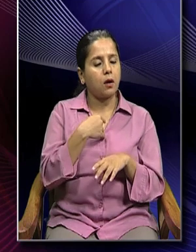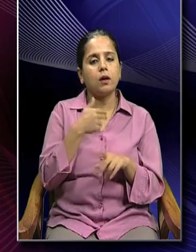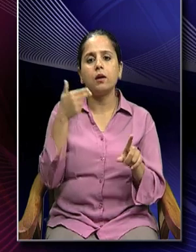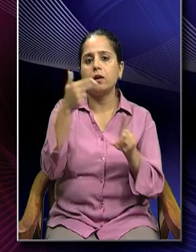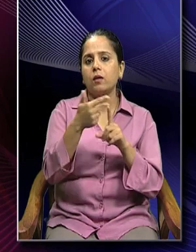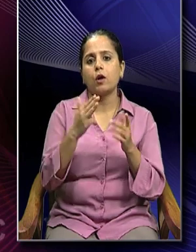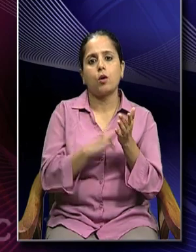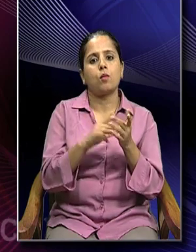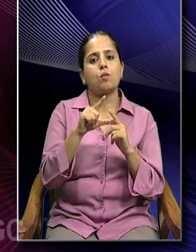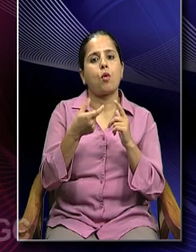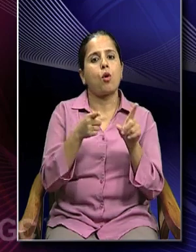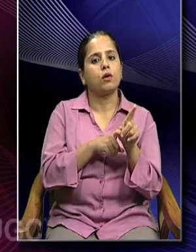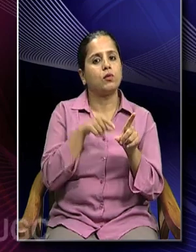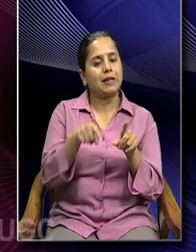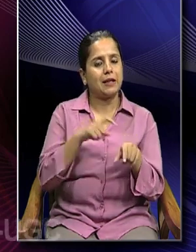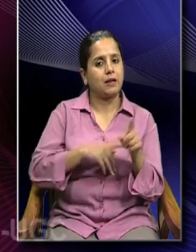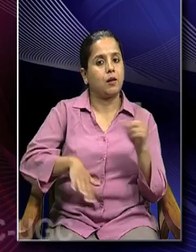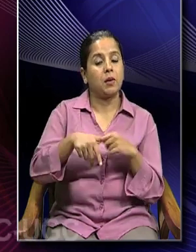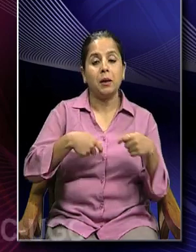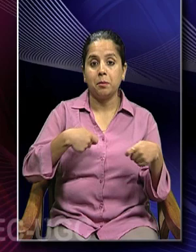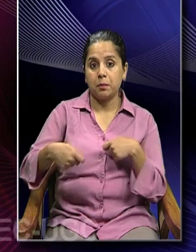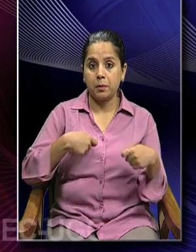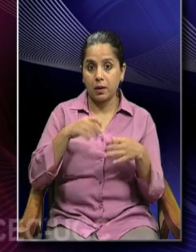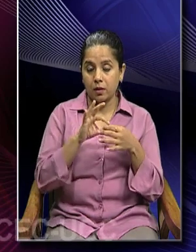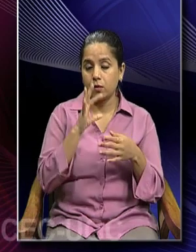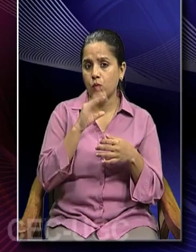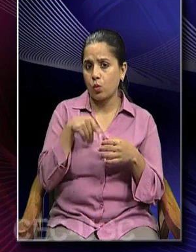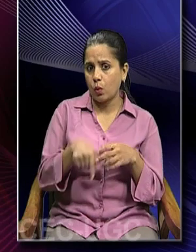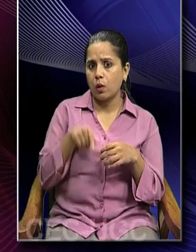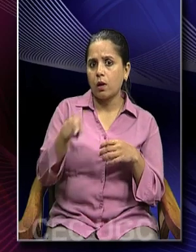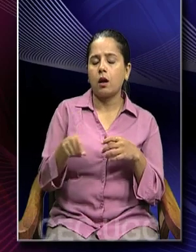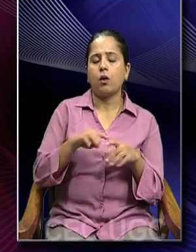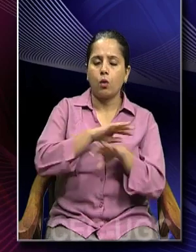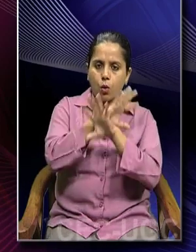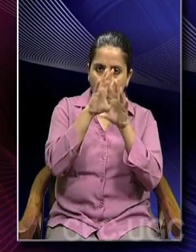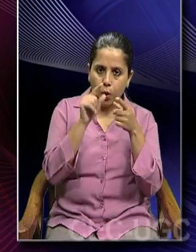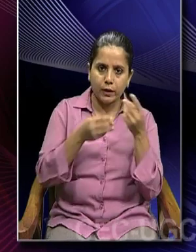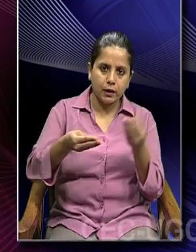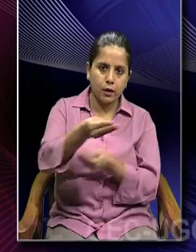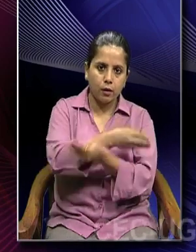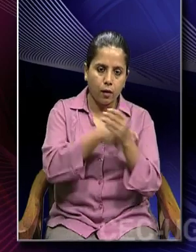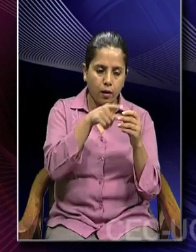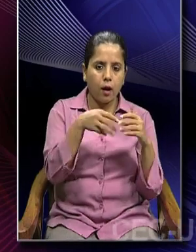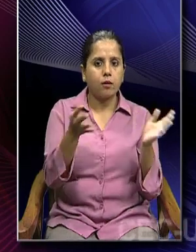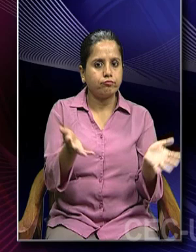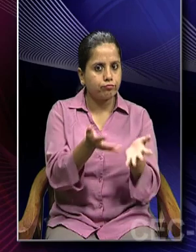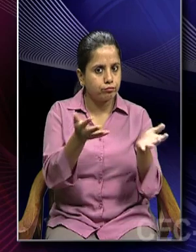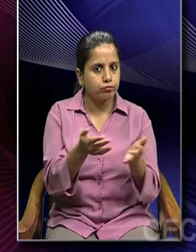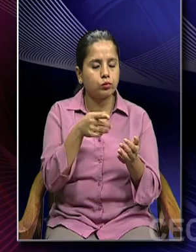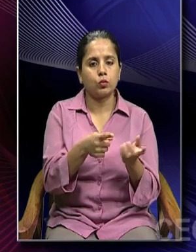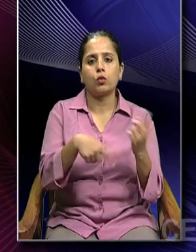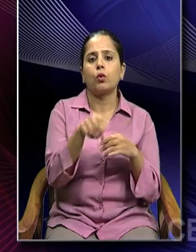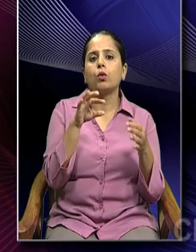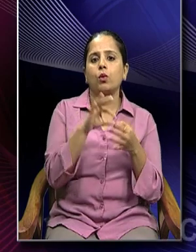as modernity era, because business is actually fueling the entire economy and business orientation became the order of